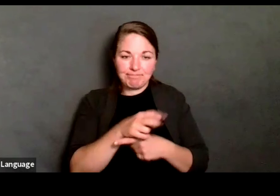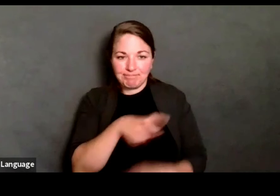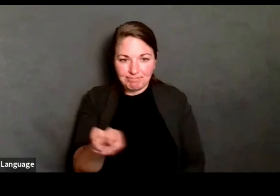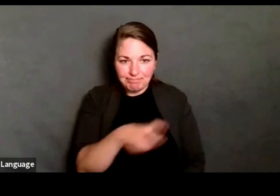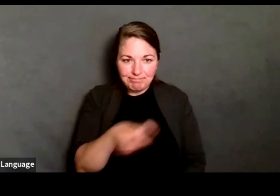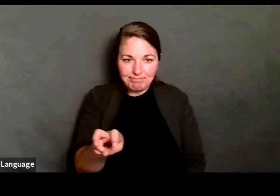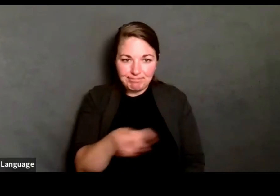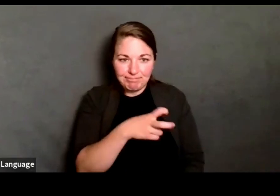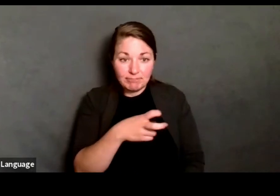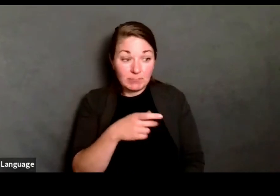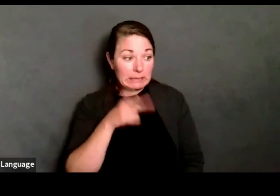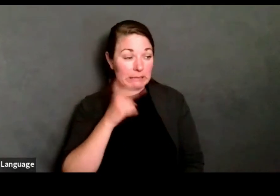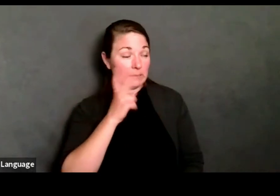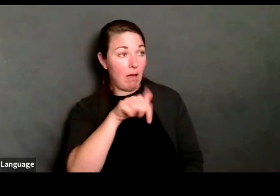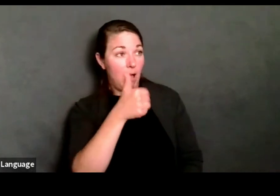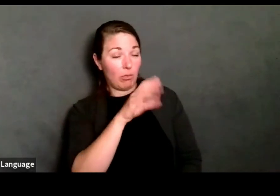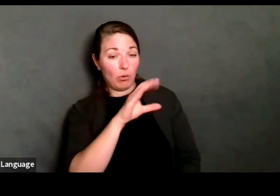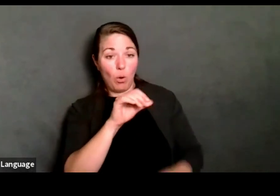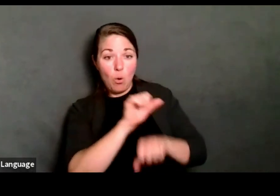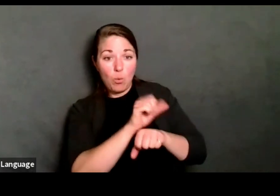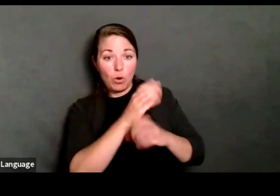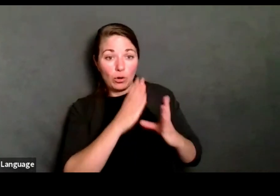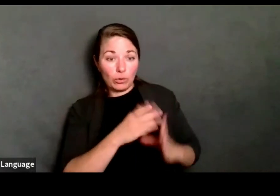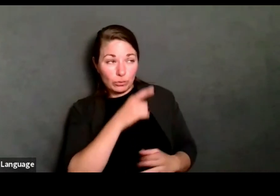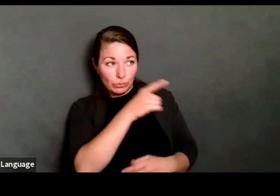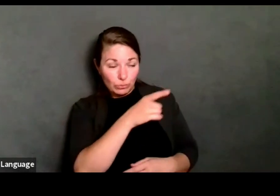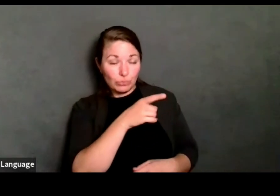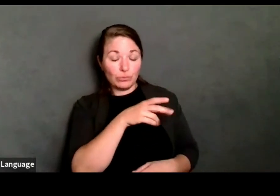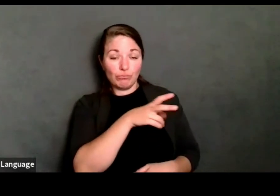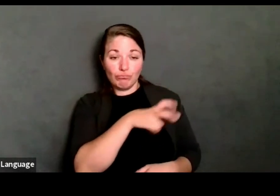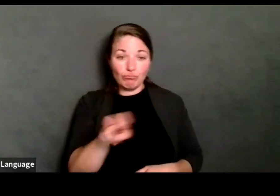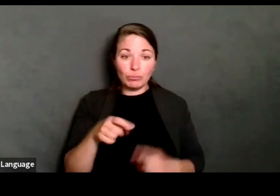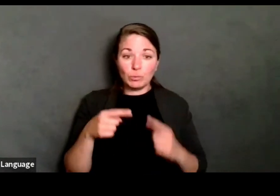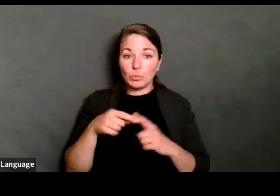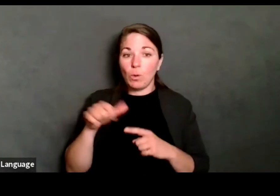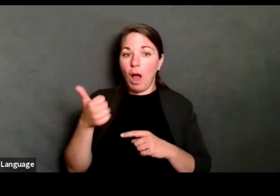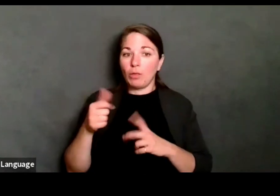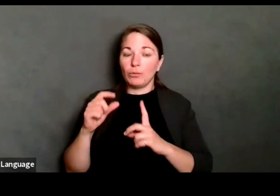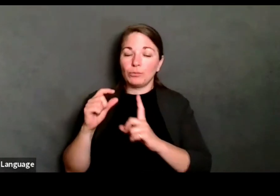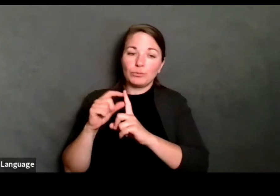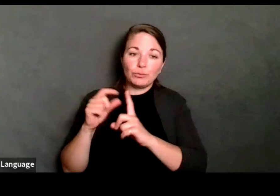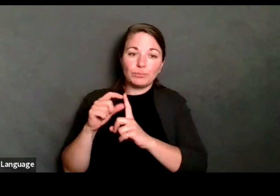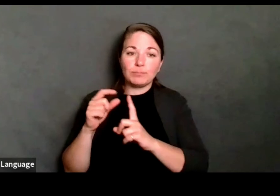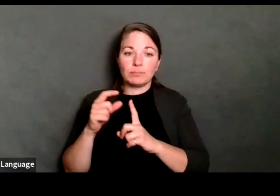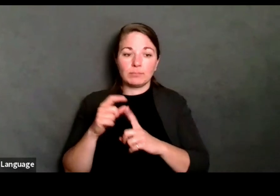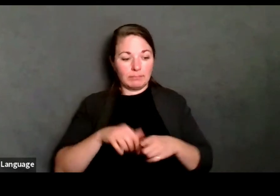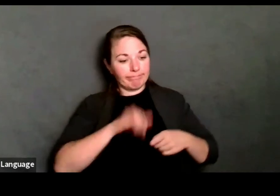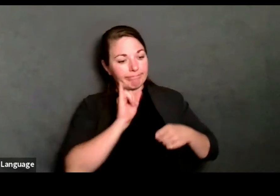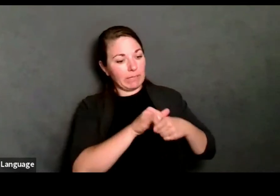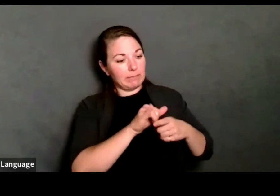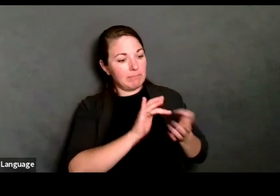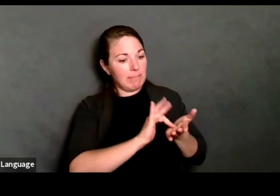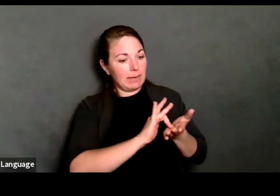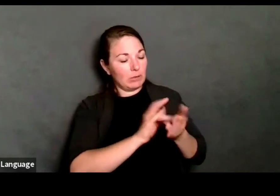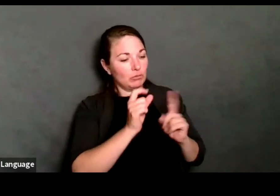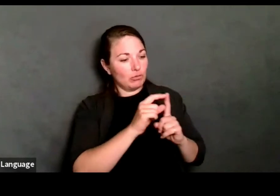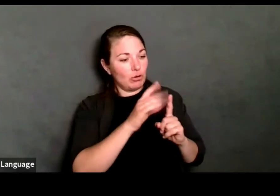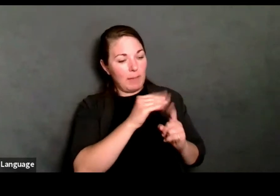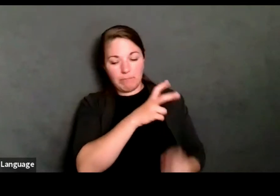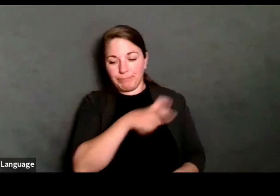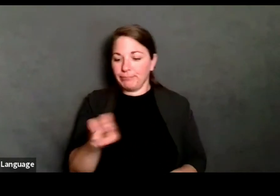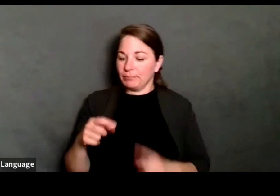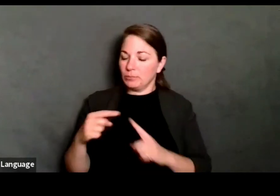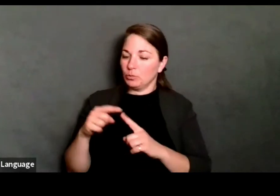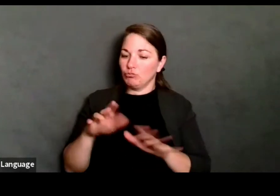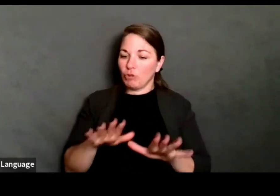code switch regularly between, cultural dialects and the sort of dominant culture dialect, and really,